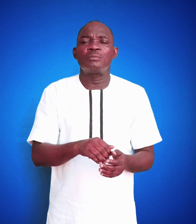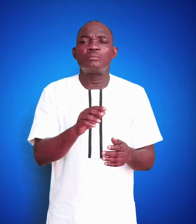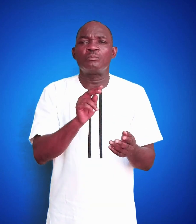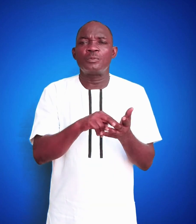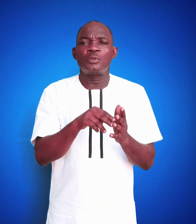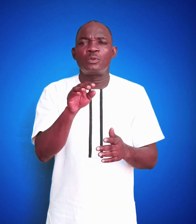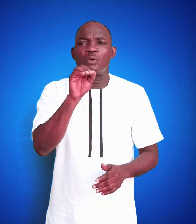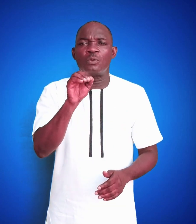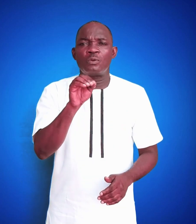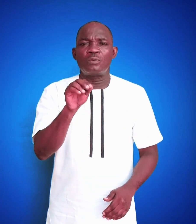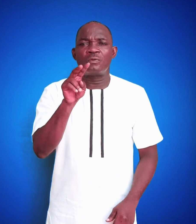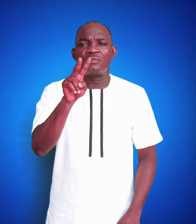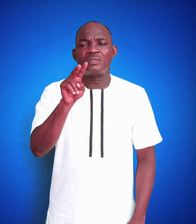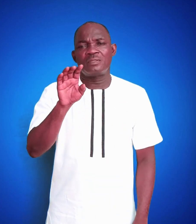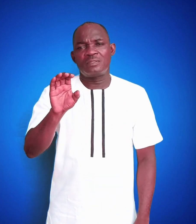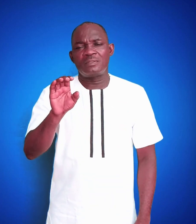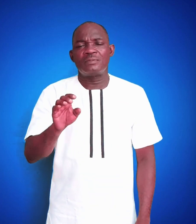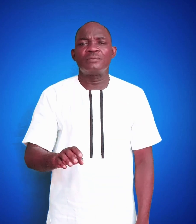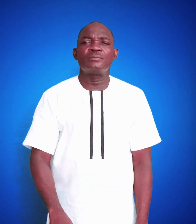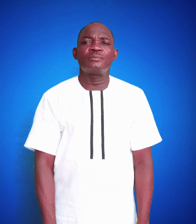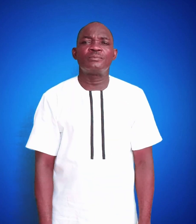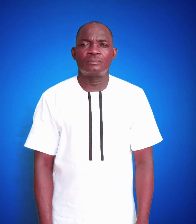OVC.